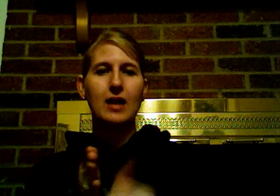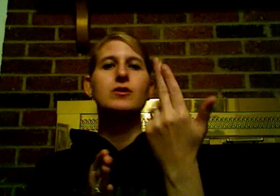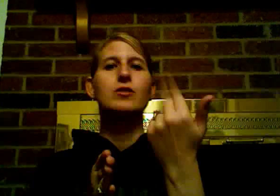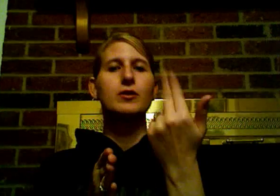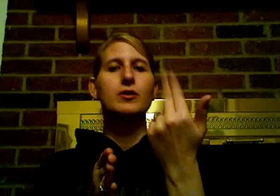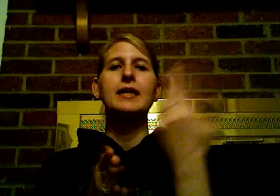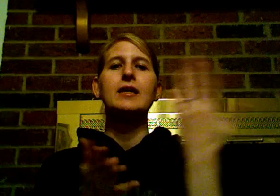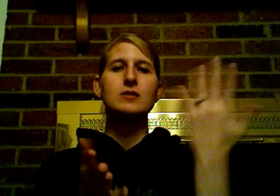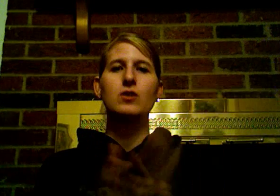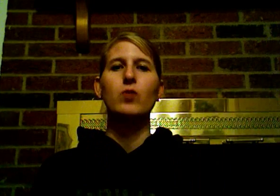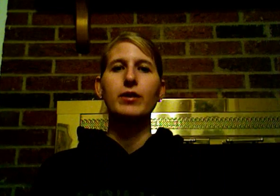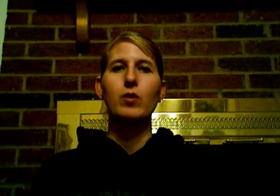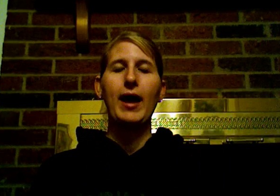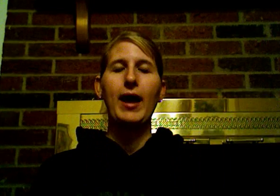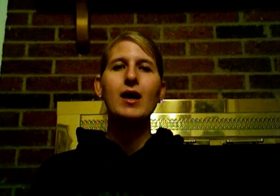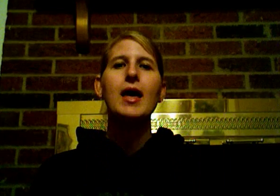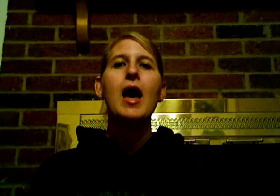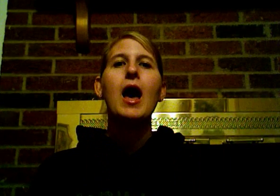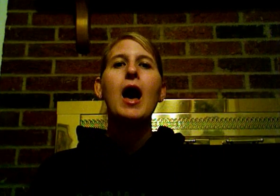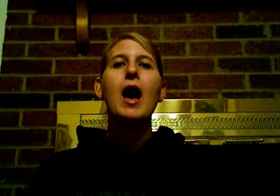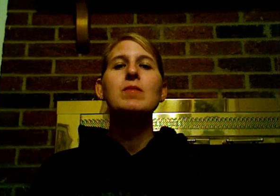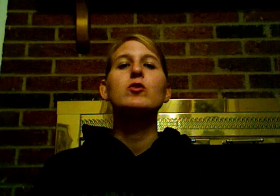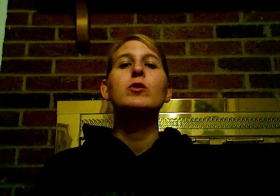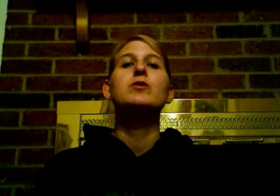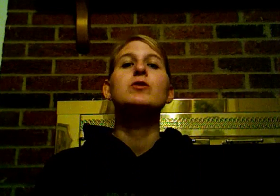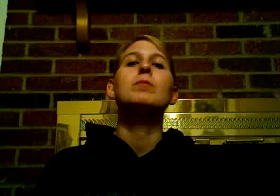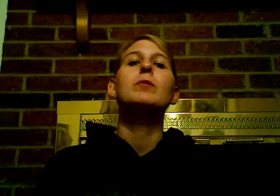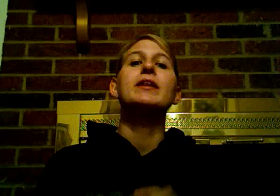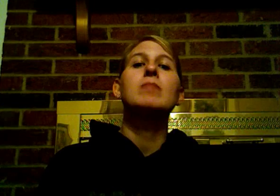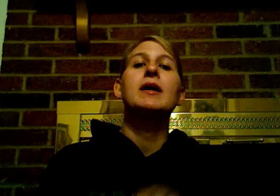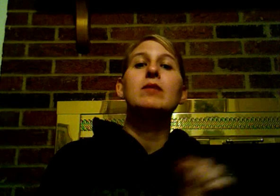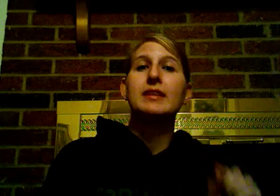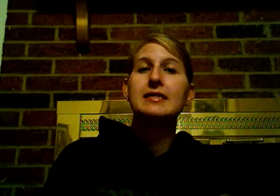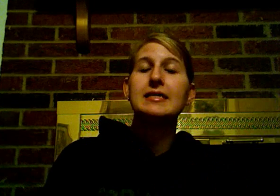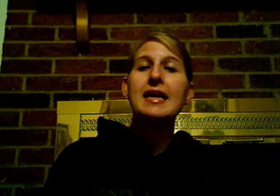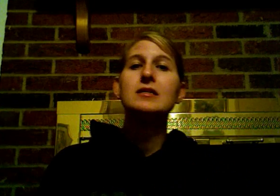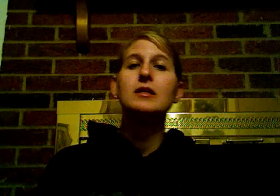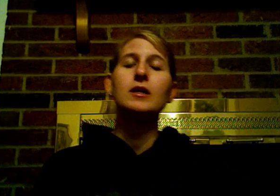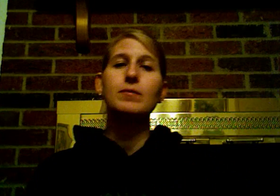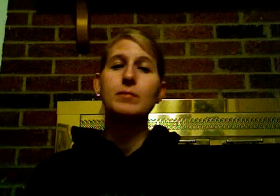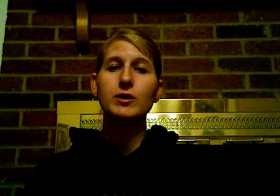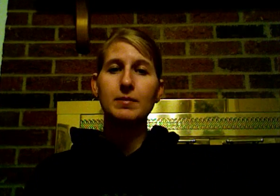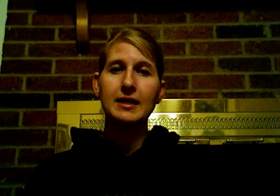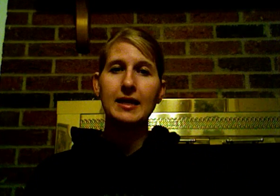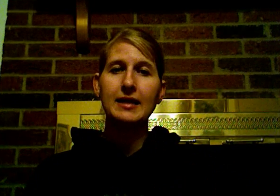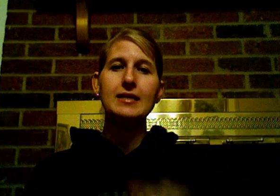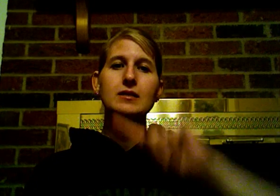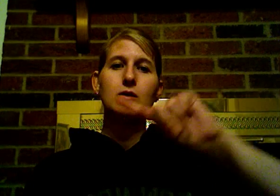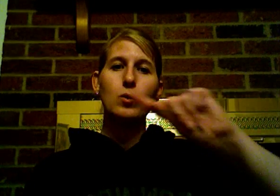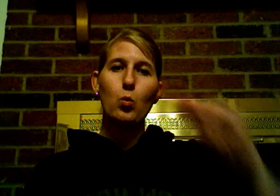$12, $13, and so forth, okay? If you're going to incorporate the money with the cents, it looks something like this.